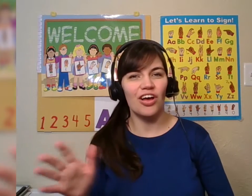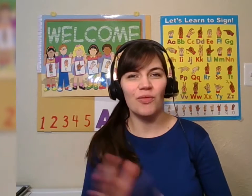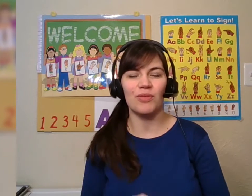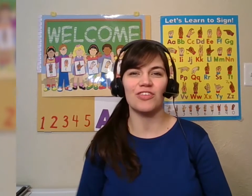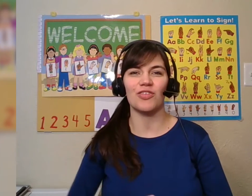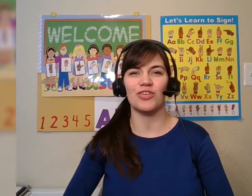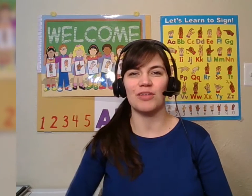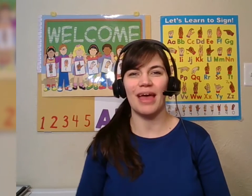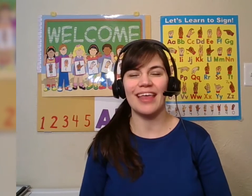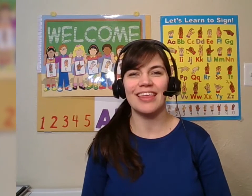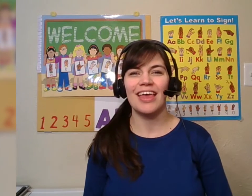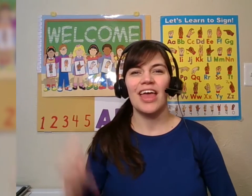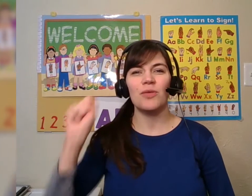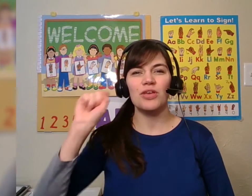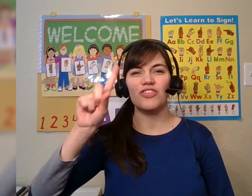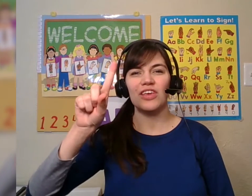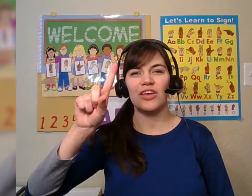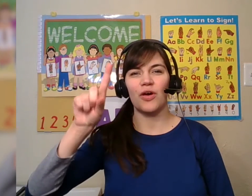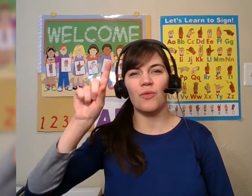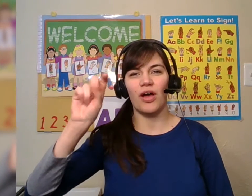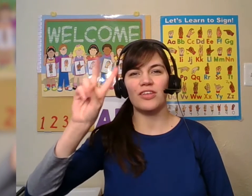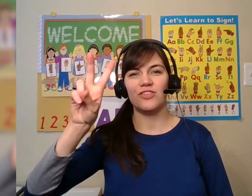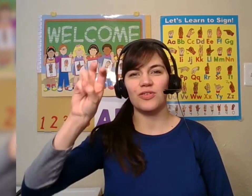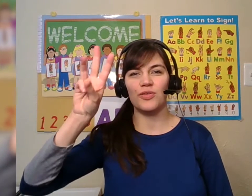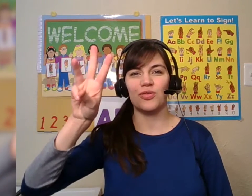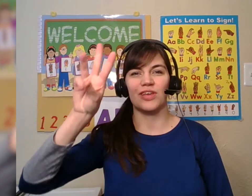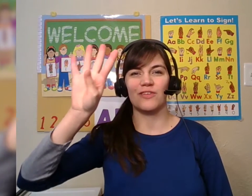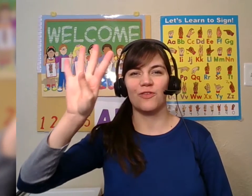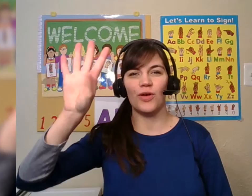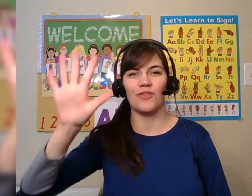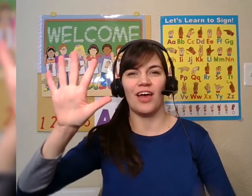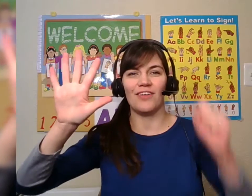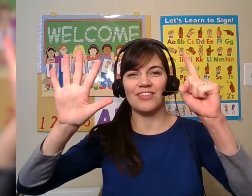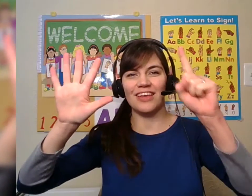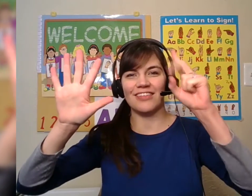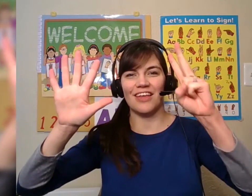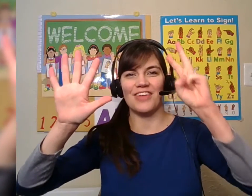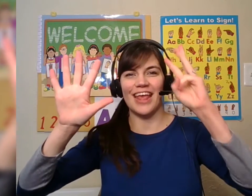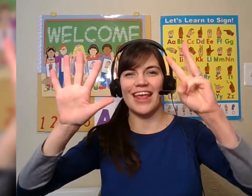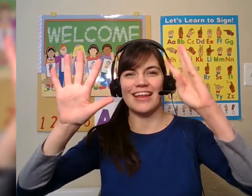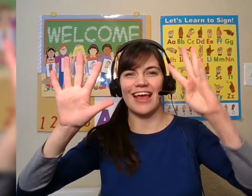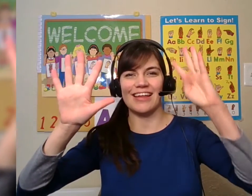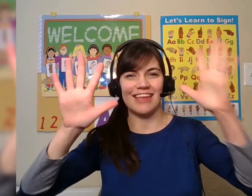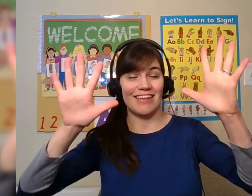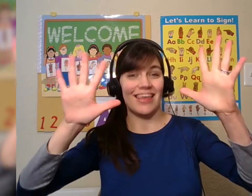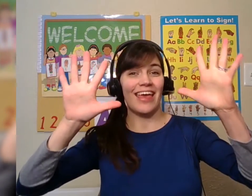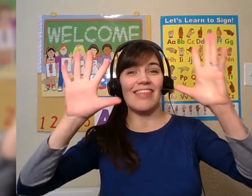when we start learning math, and we usually go 1, 2, 3, 4, 5, 6, 7, 8, 9, 10. And that